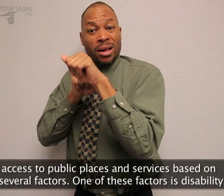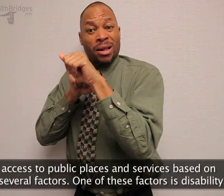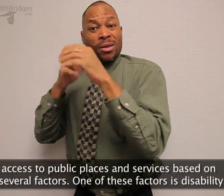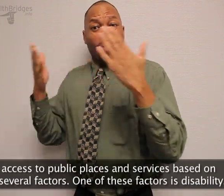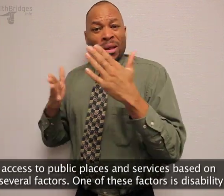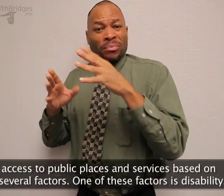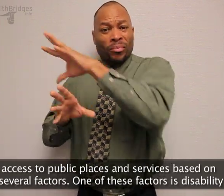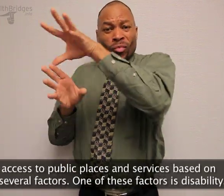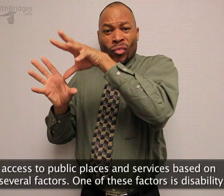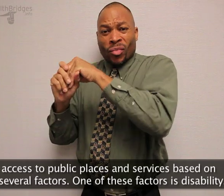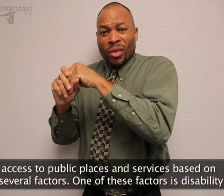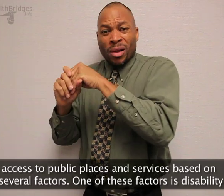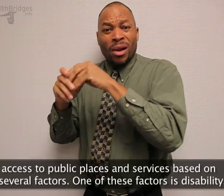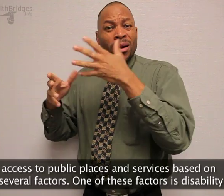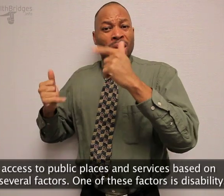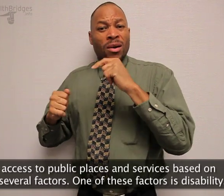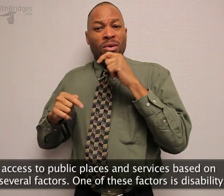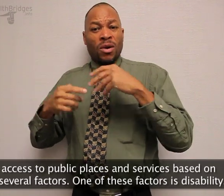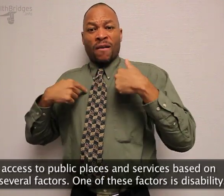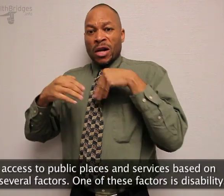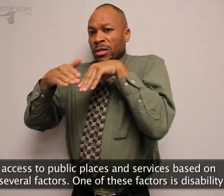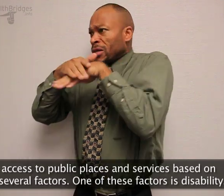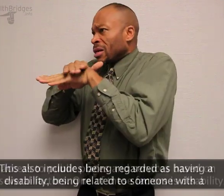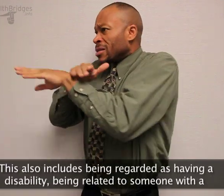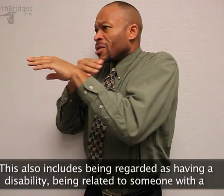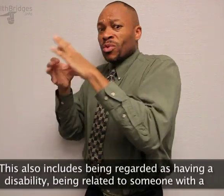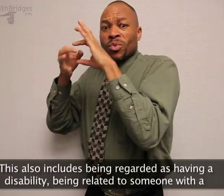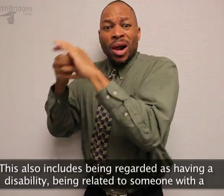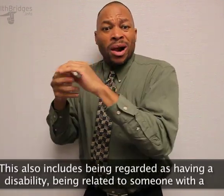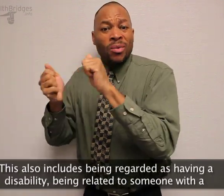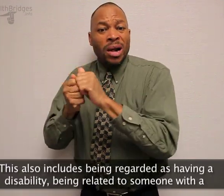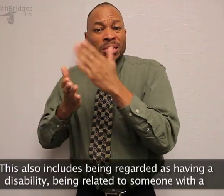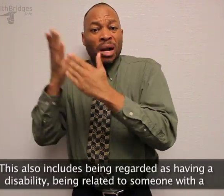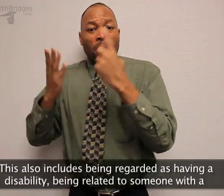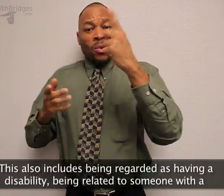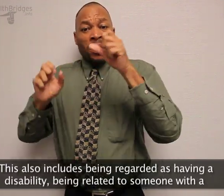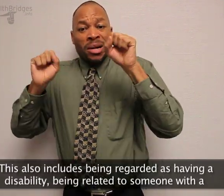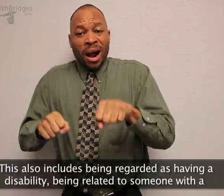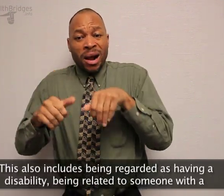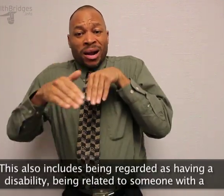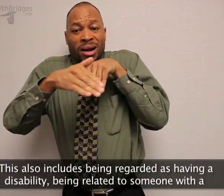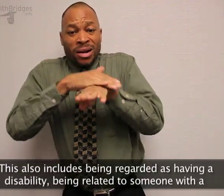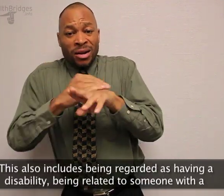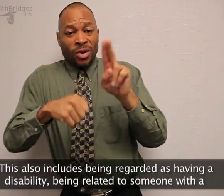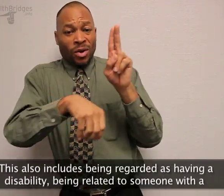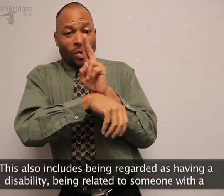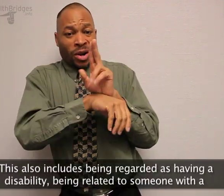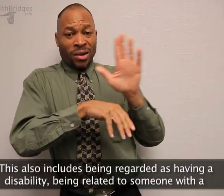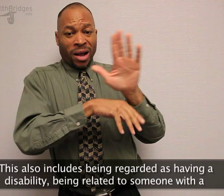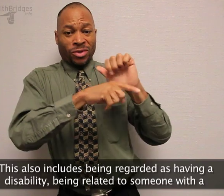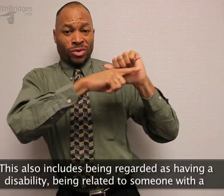One of these factors is disability. This also includes being regarded as having a disability,